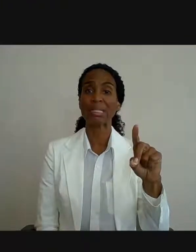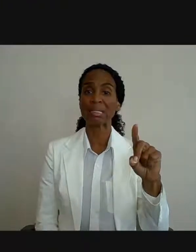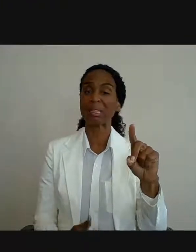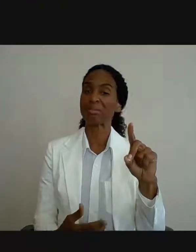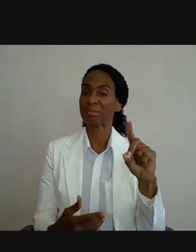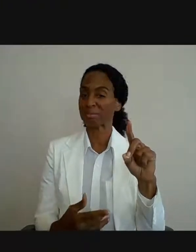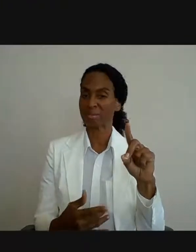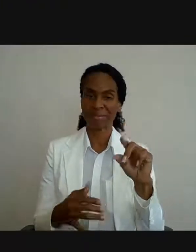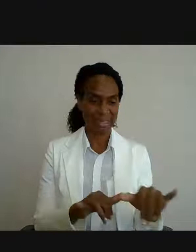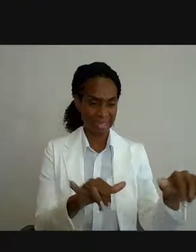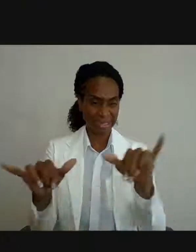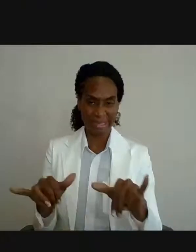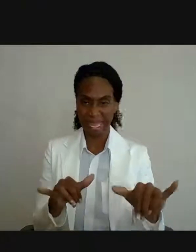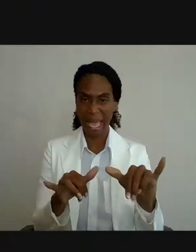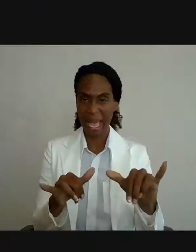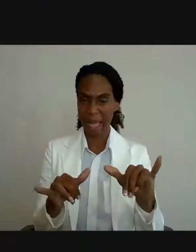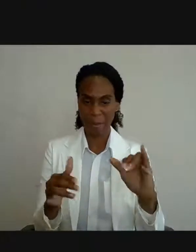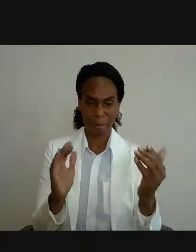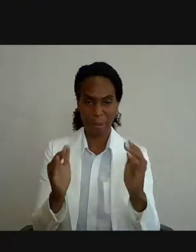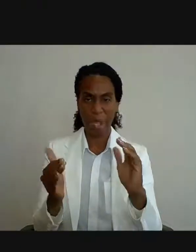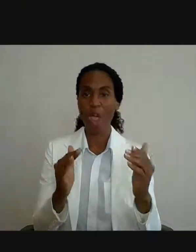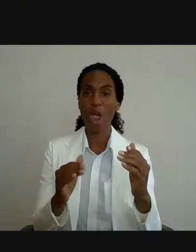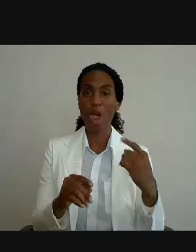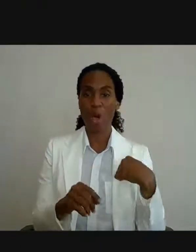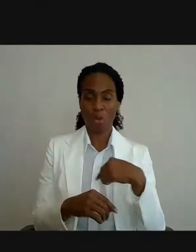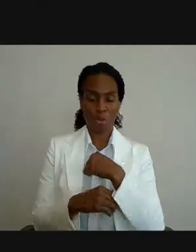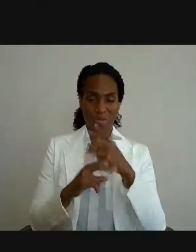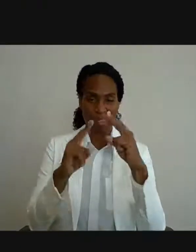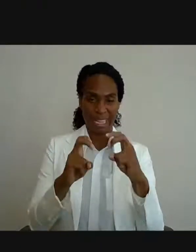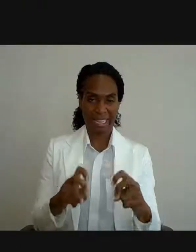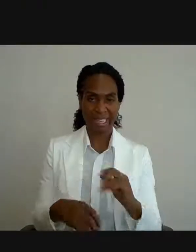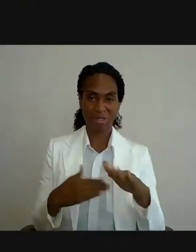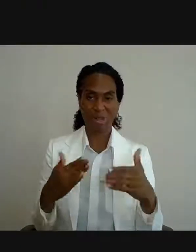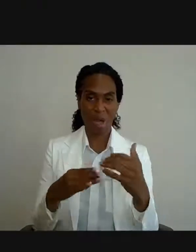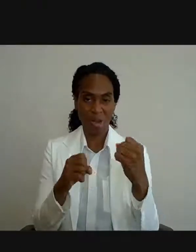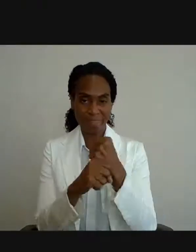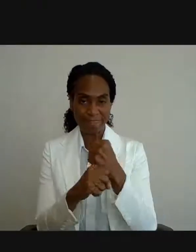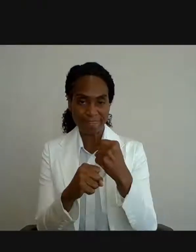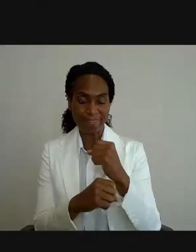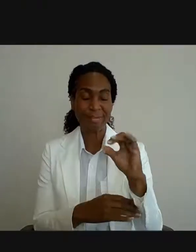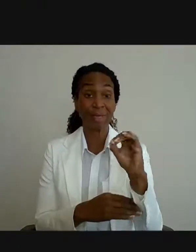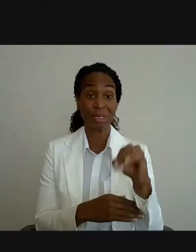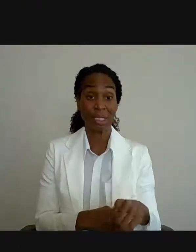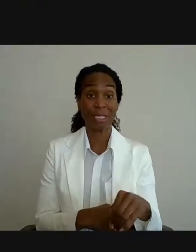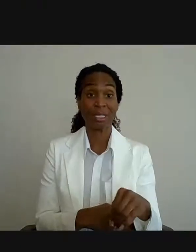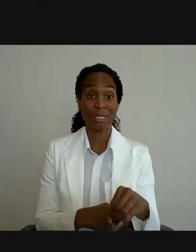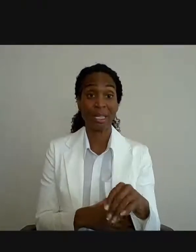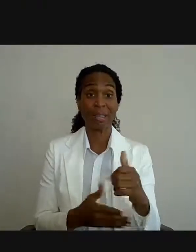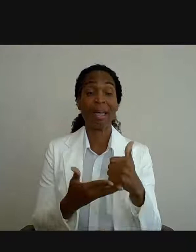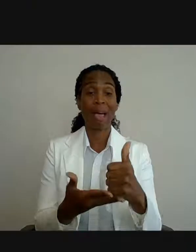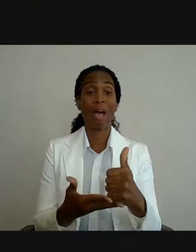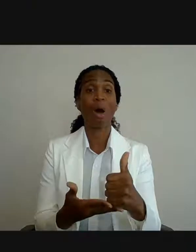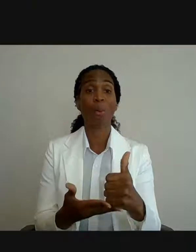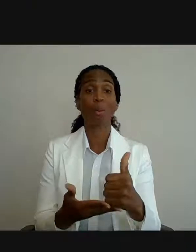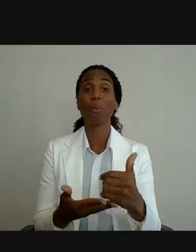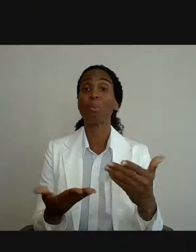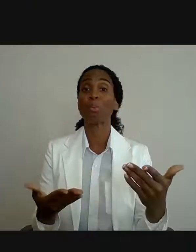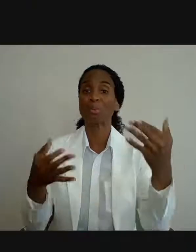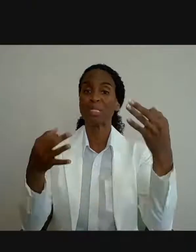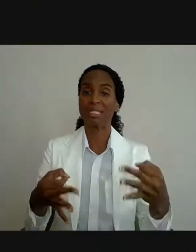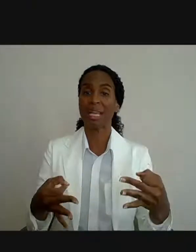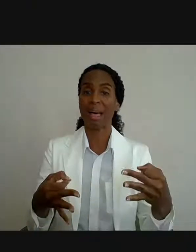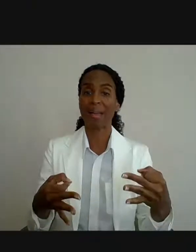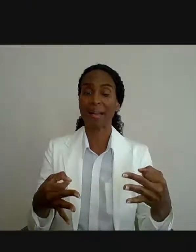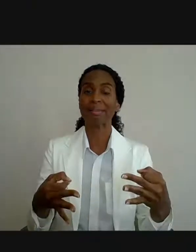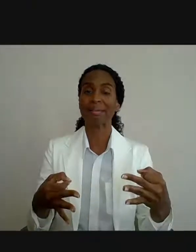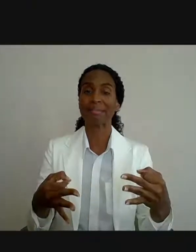that we were analyzing all of the data points and percentages that helped us determine